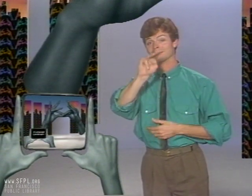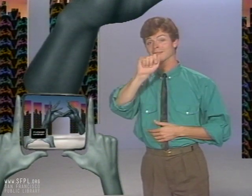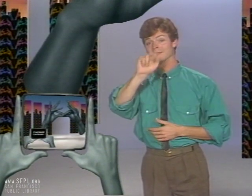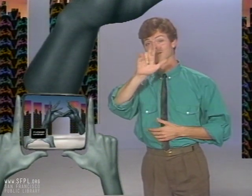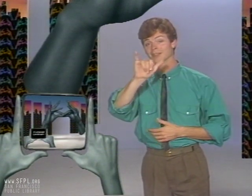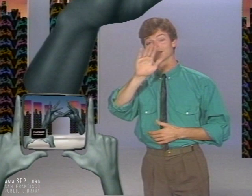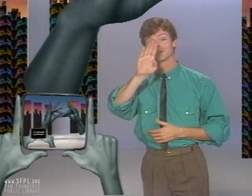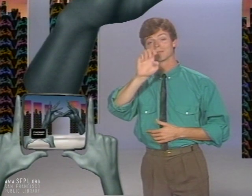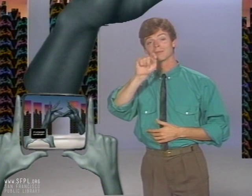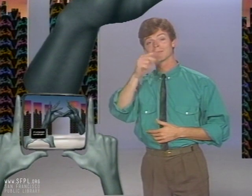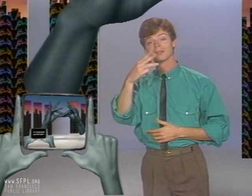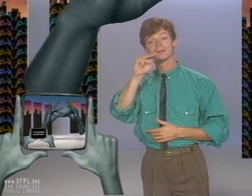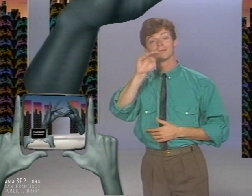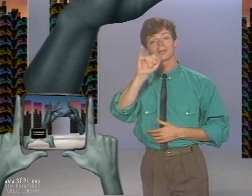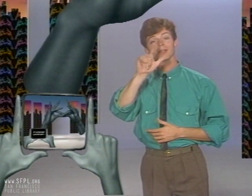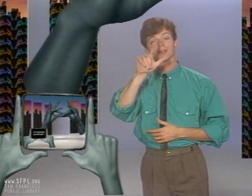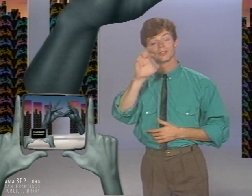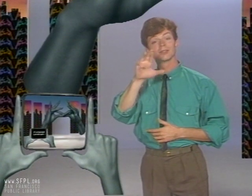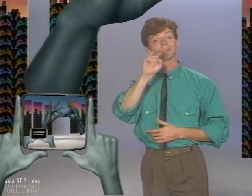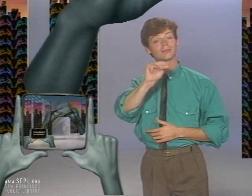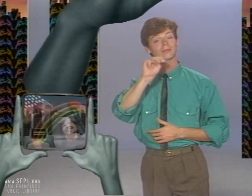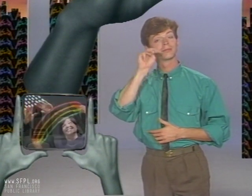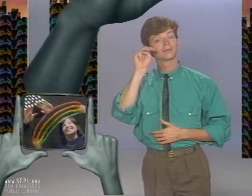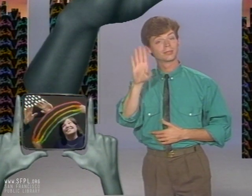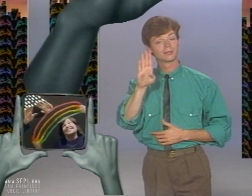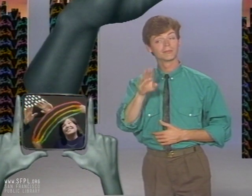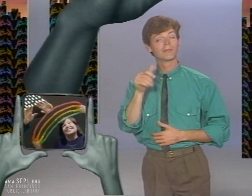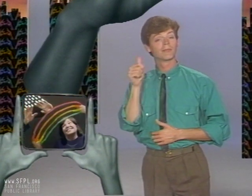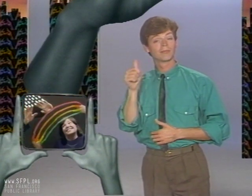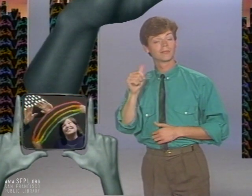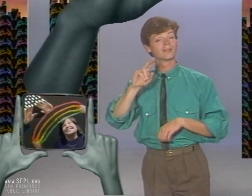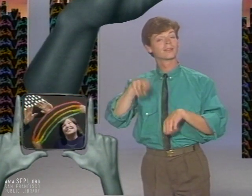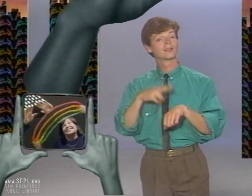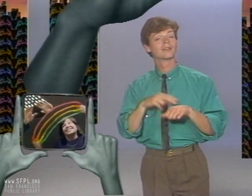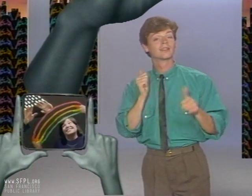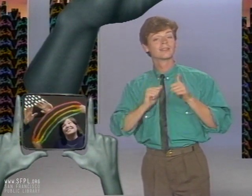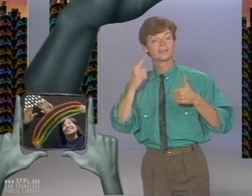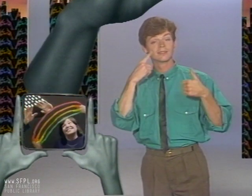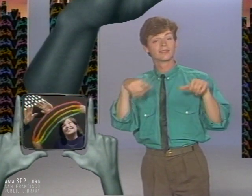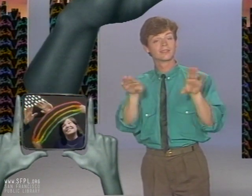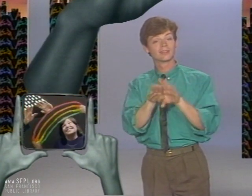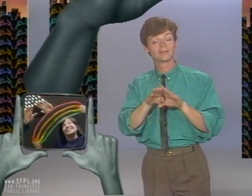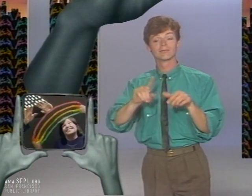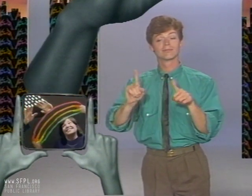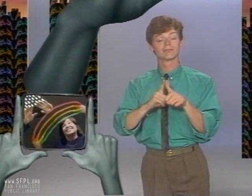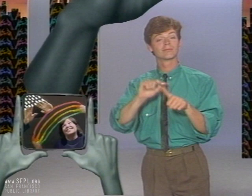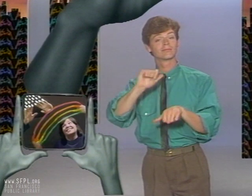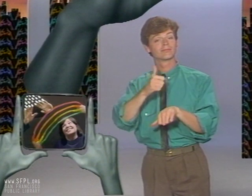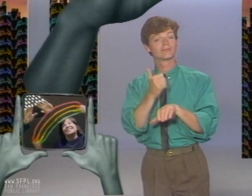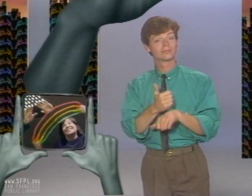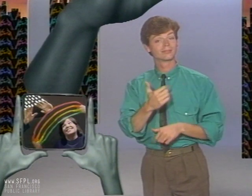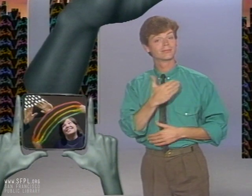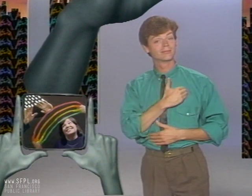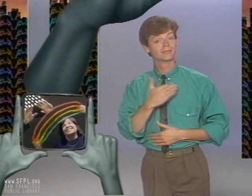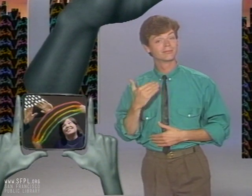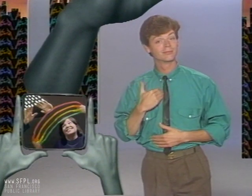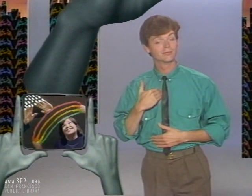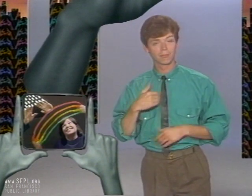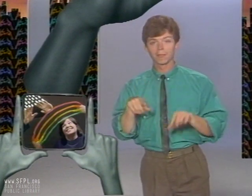will show what can happen when artists from a visual culture use a visual language to create performances. Our first artist is